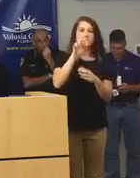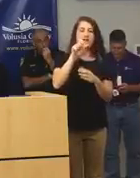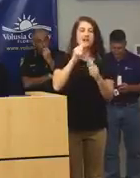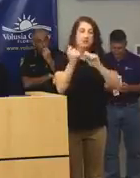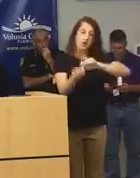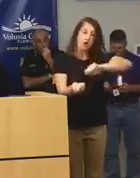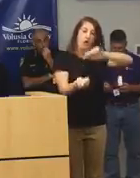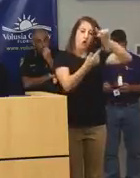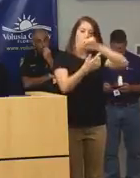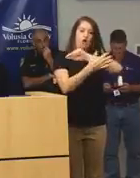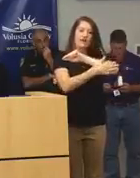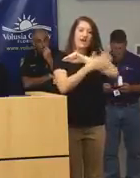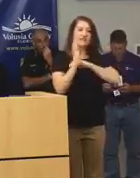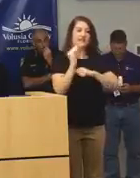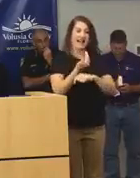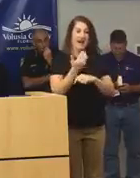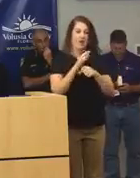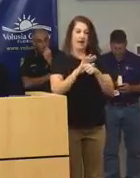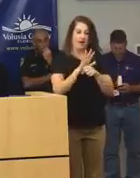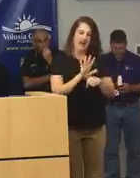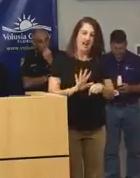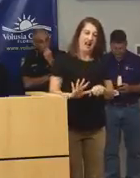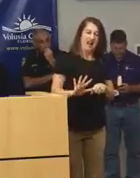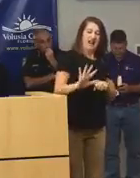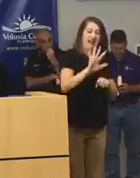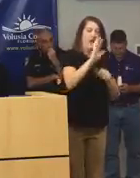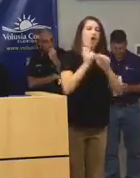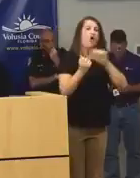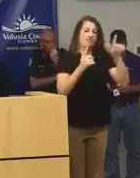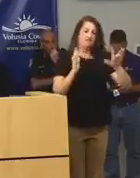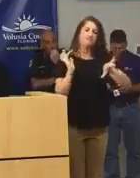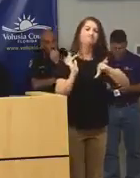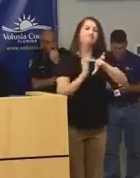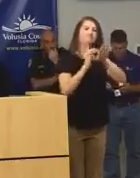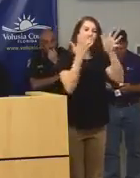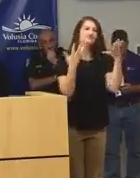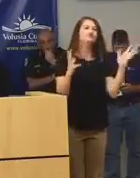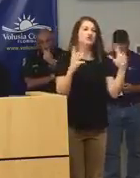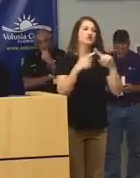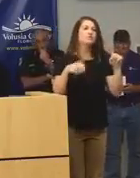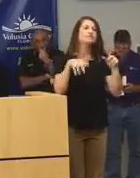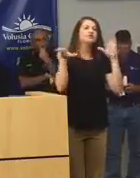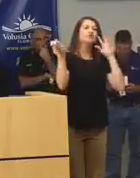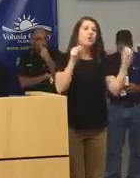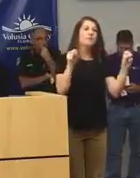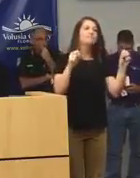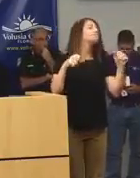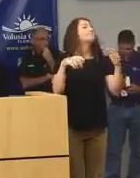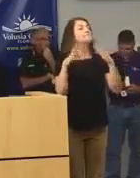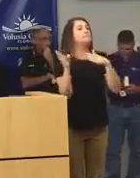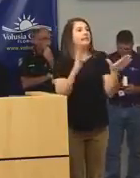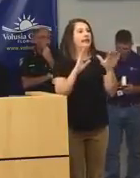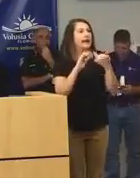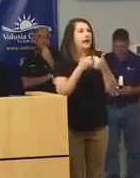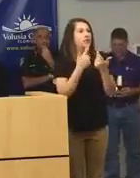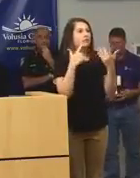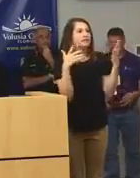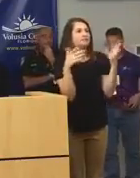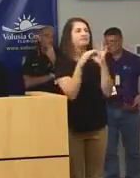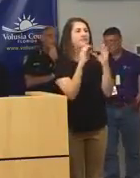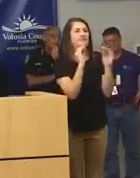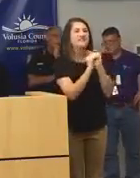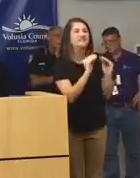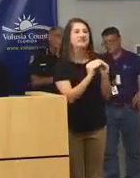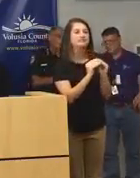counties of our service territory have been impacted by this devastating storm. So the plan, how do we restore power? We